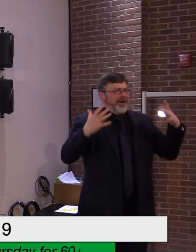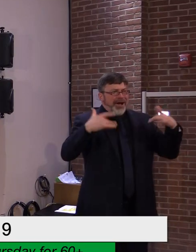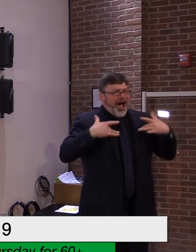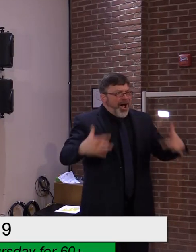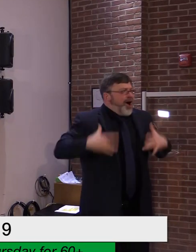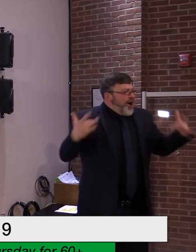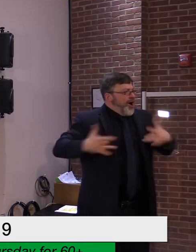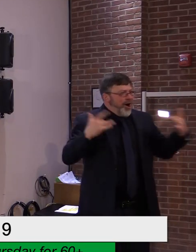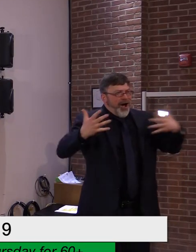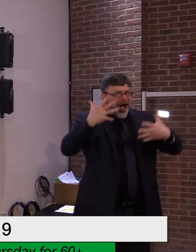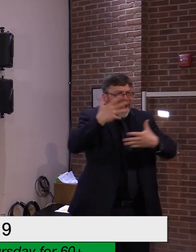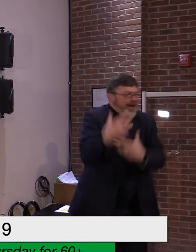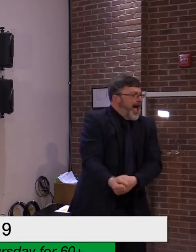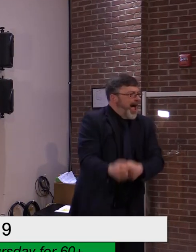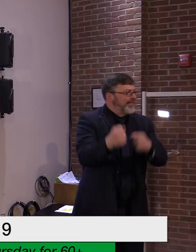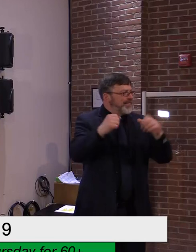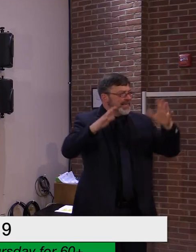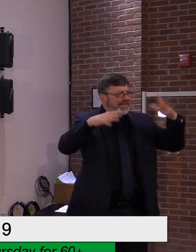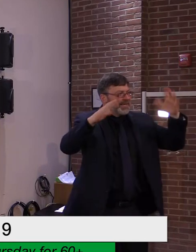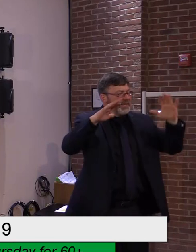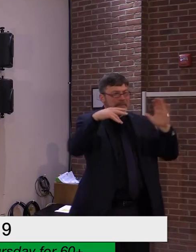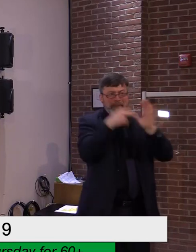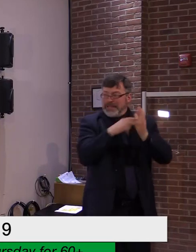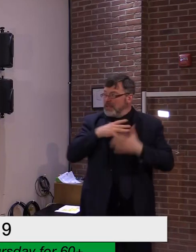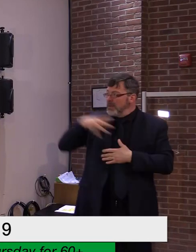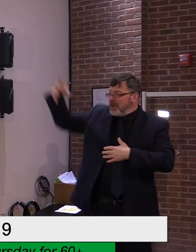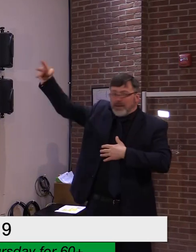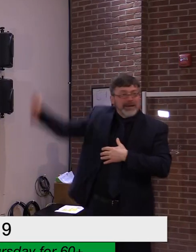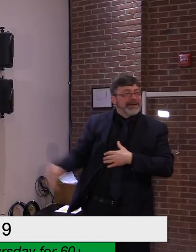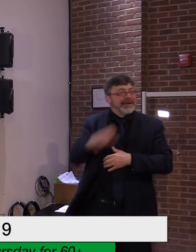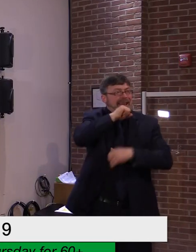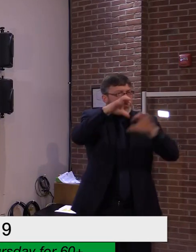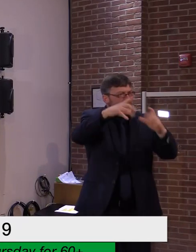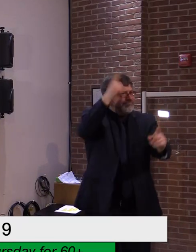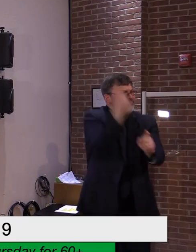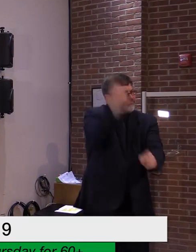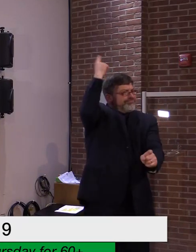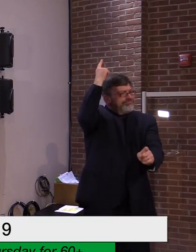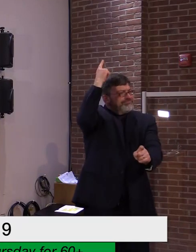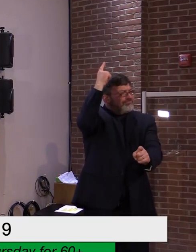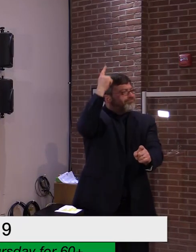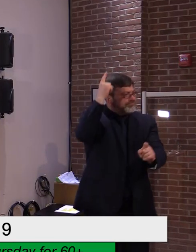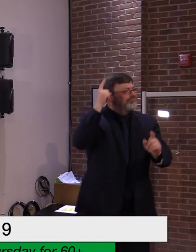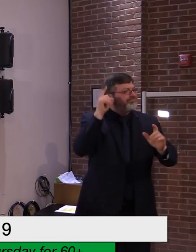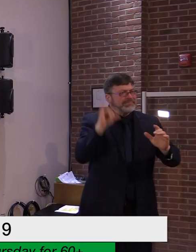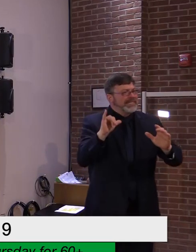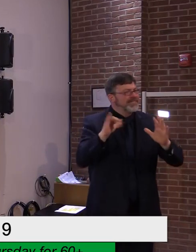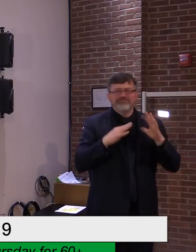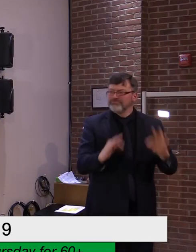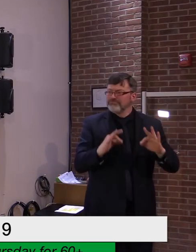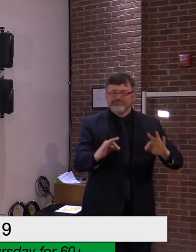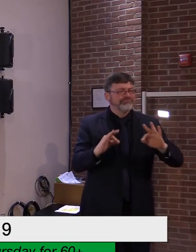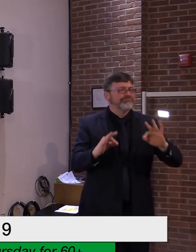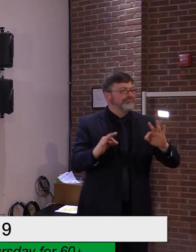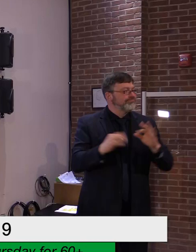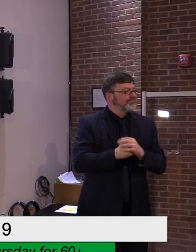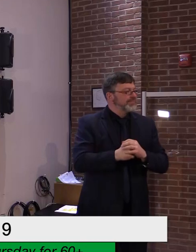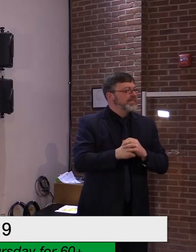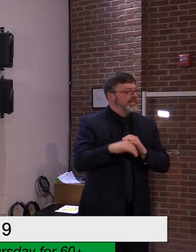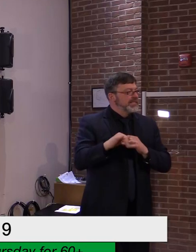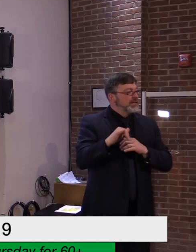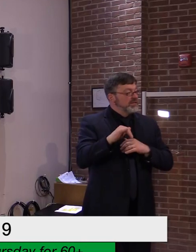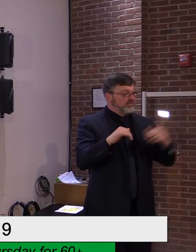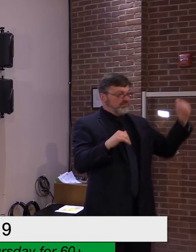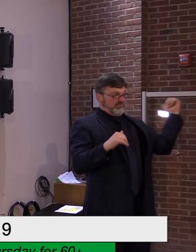vaccine timeline. As a reminder, and as Secretary Smith said again, Every Vermonter over the age of 16 will